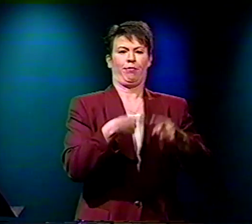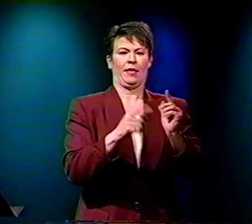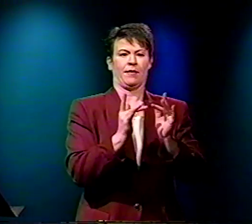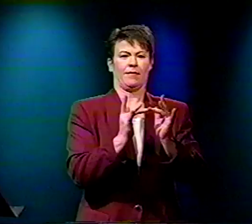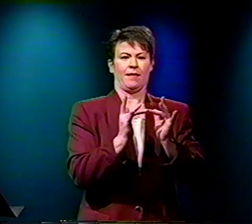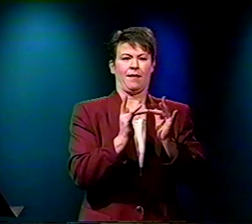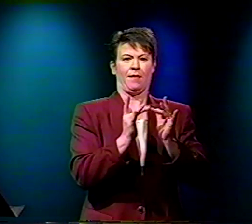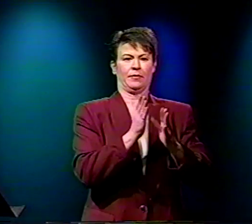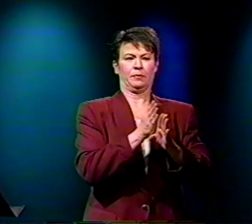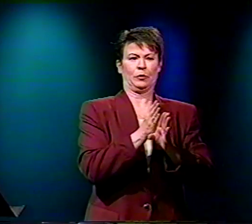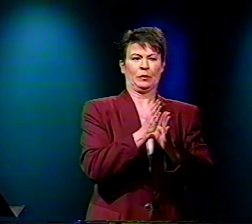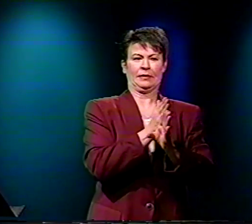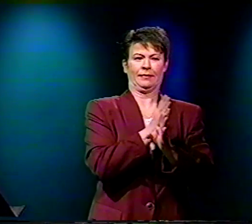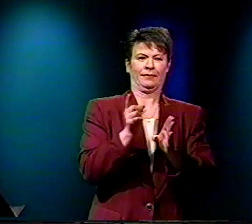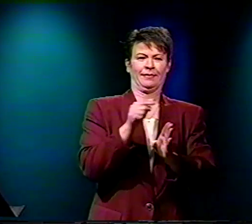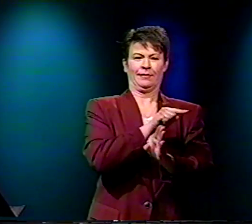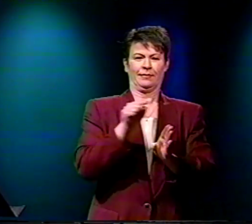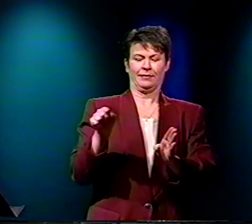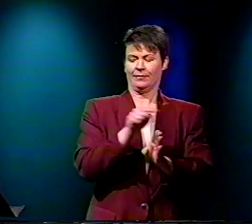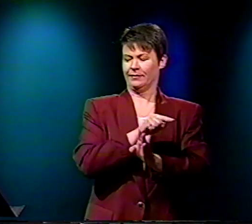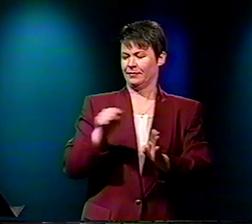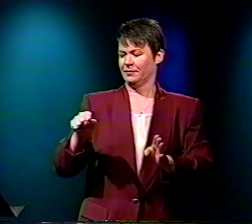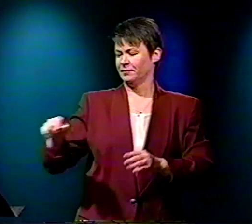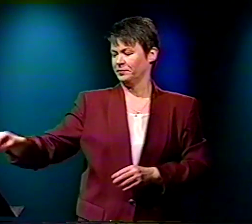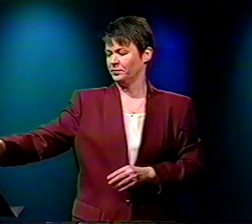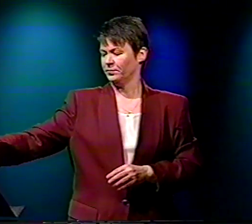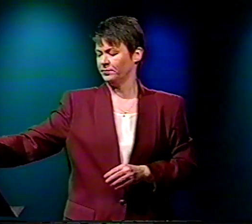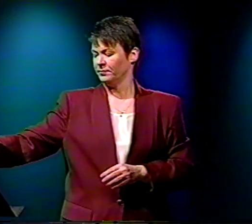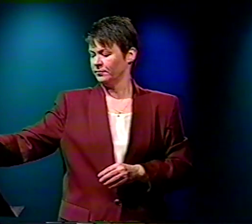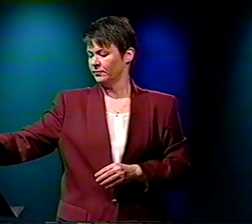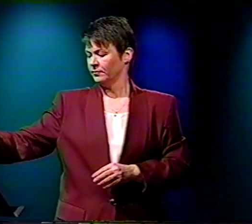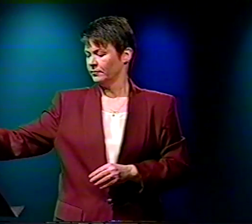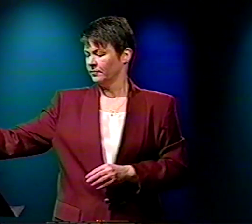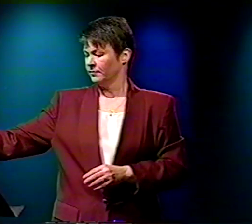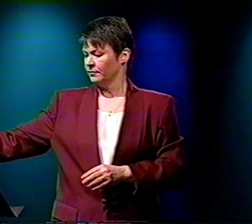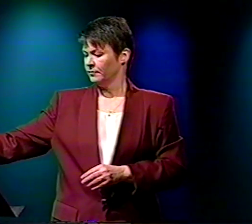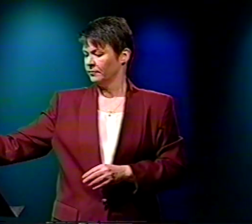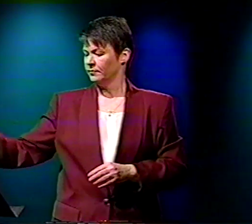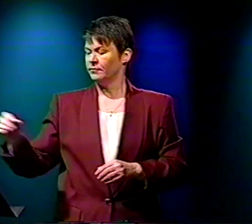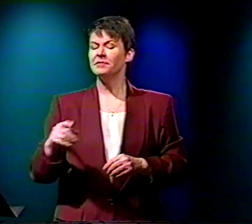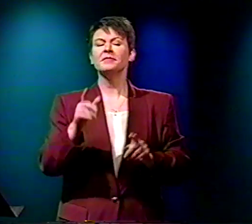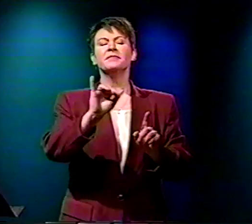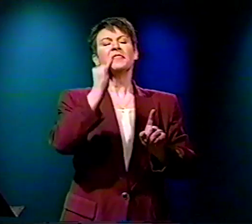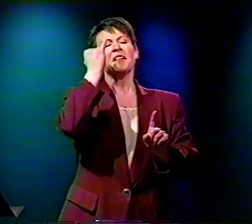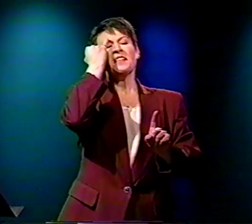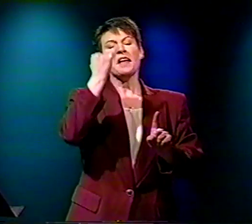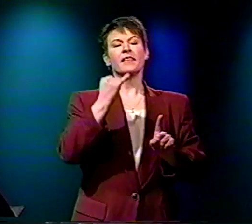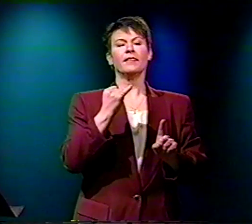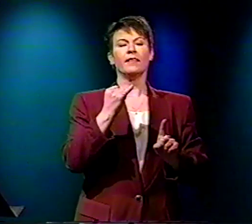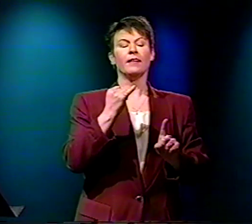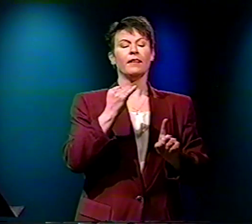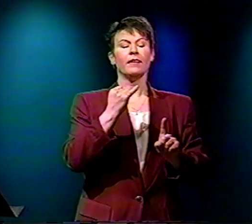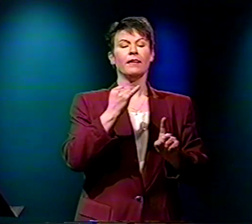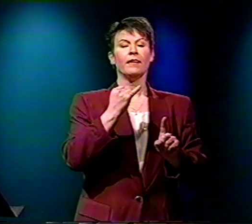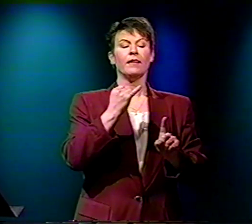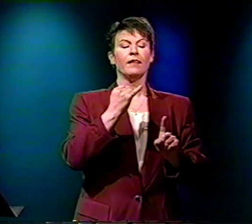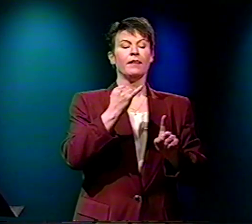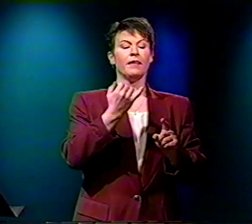people to accept me. And so they find something in the middle, a middle ground, a contact variety, in seeking the ability to